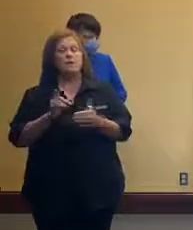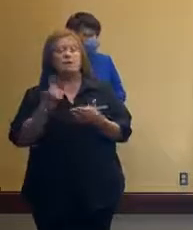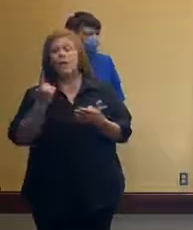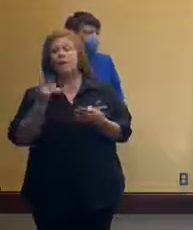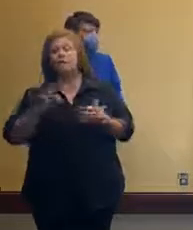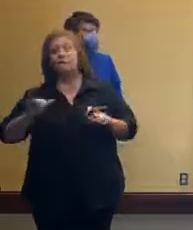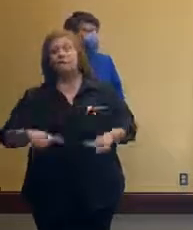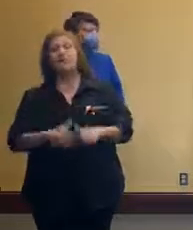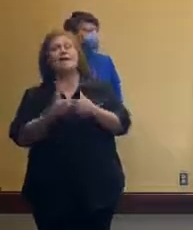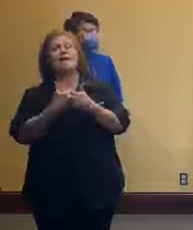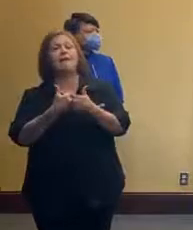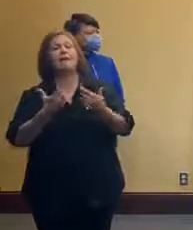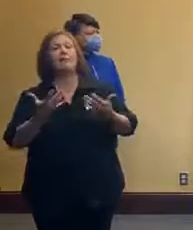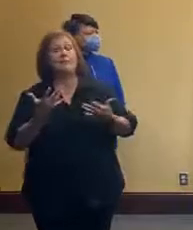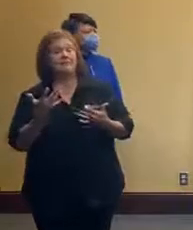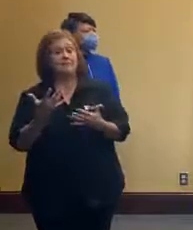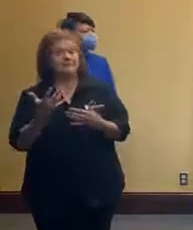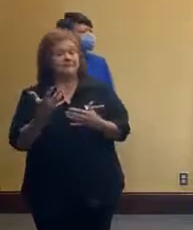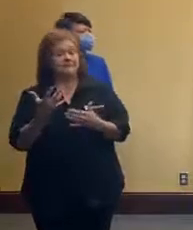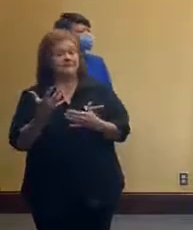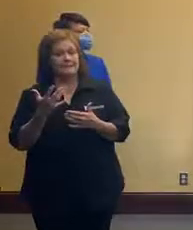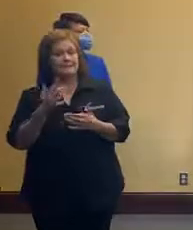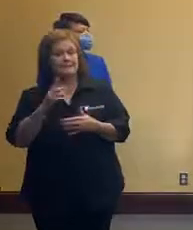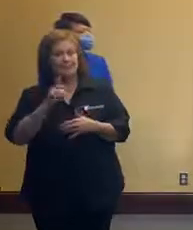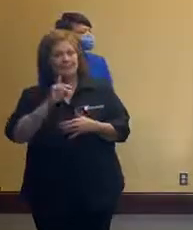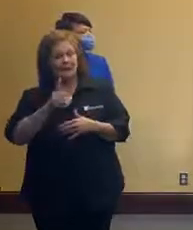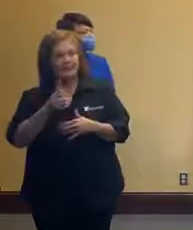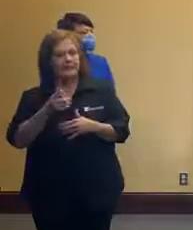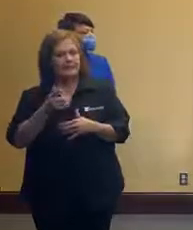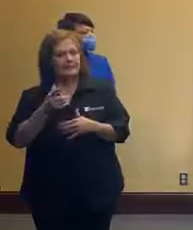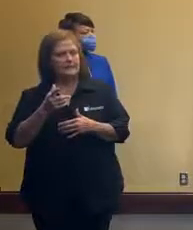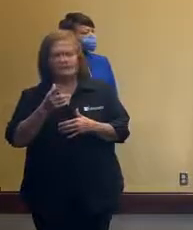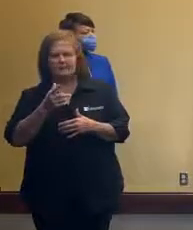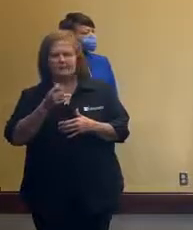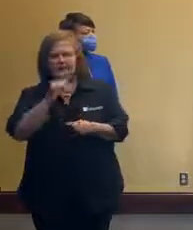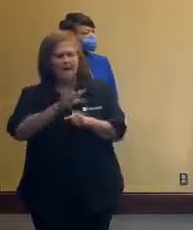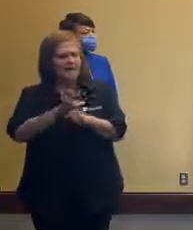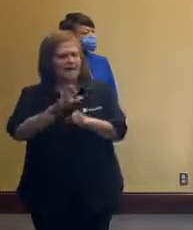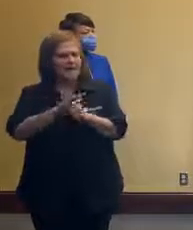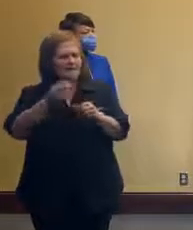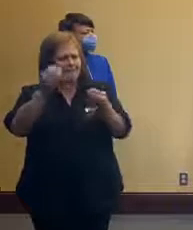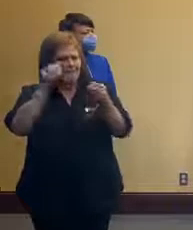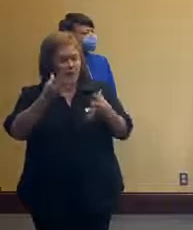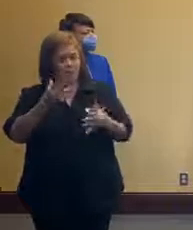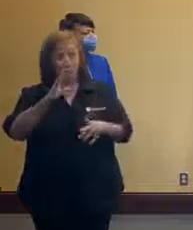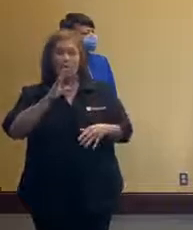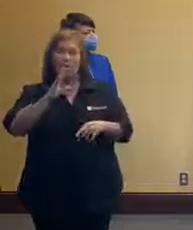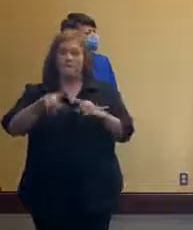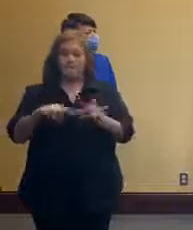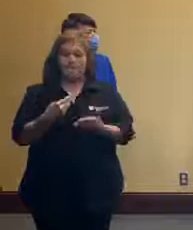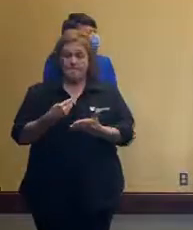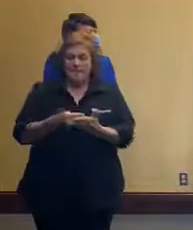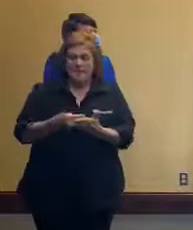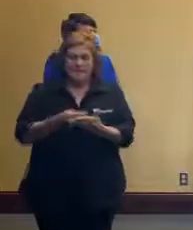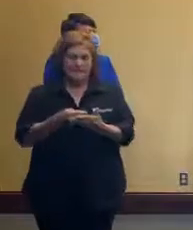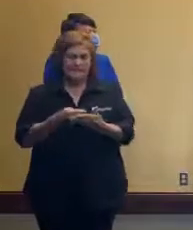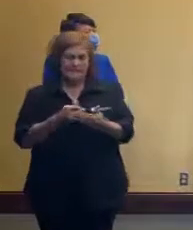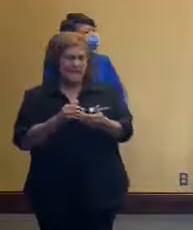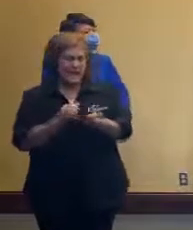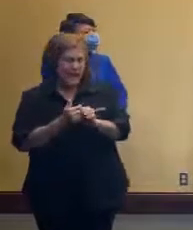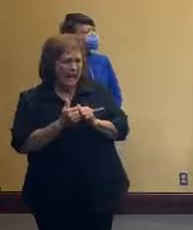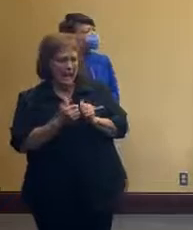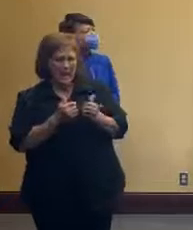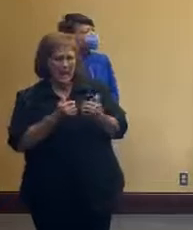been facing since the beginning is really the lack of complete information. And when you're dealing with budgets or mathematics, not having